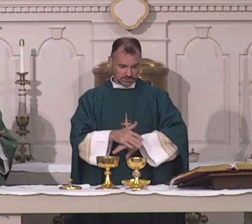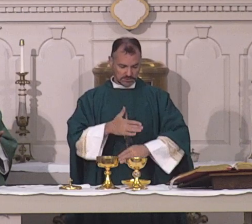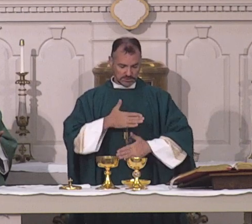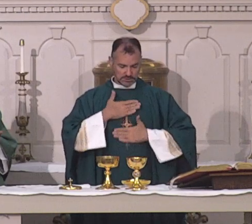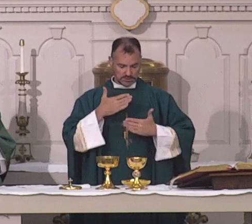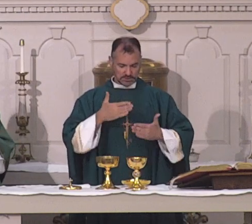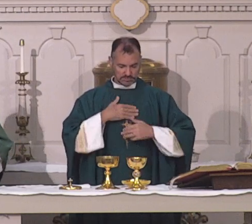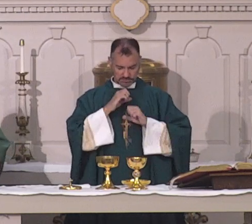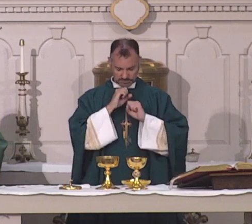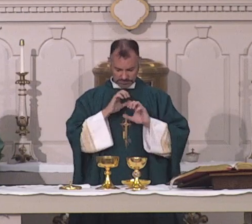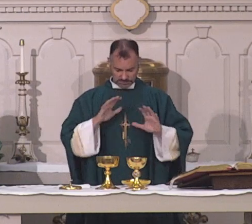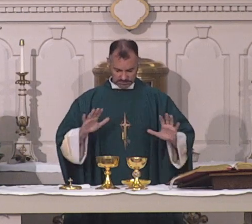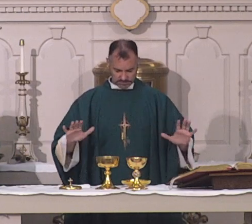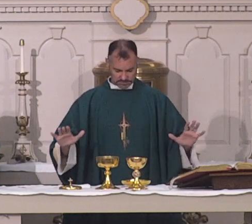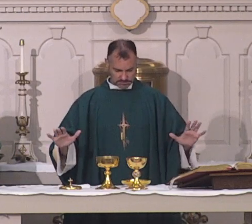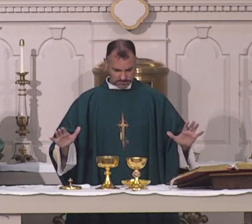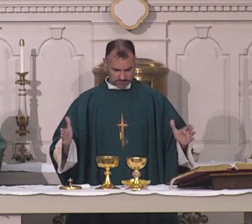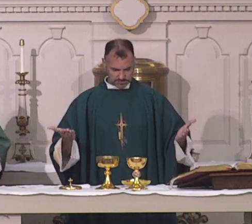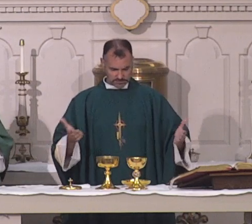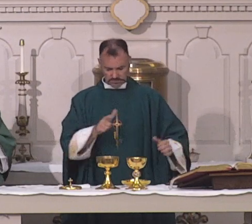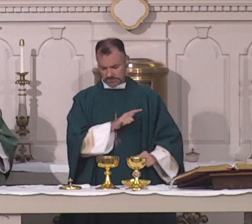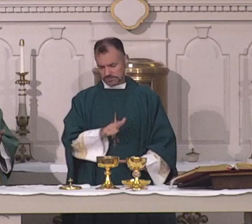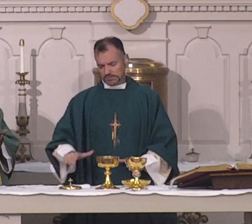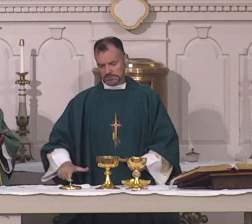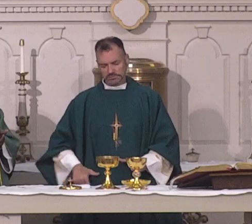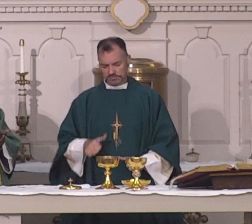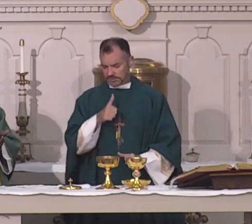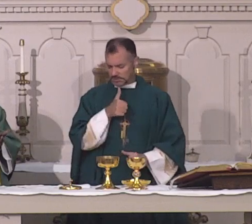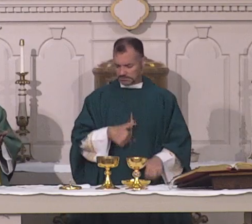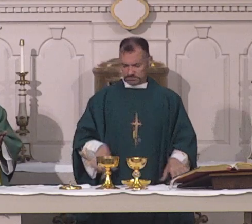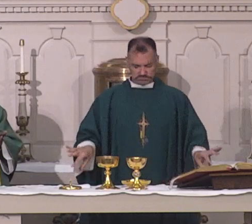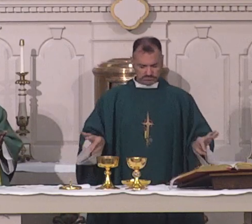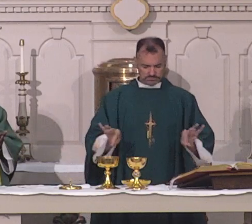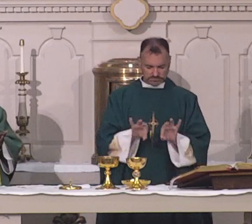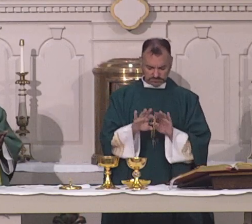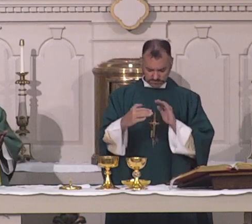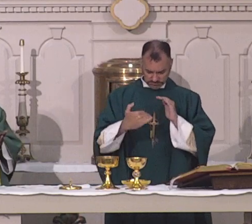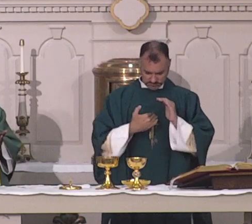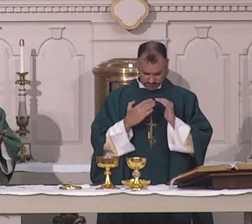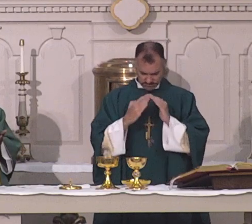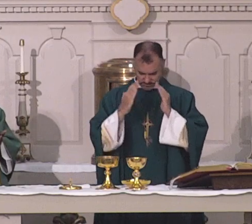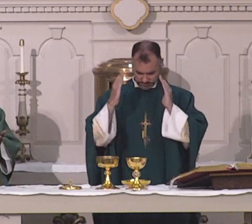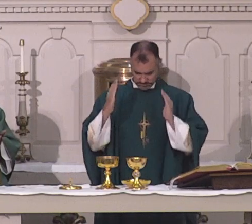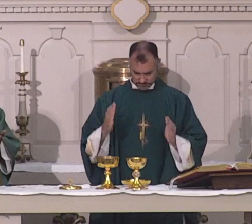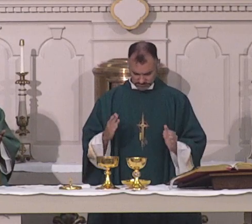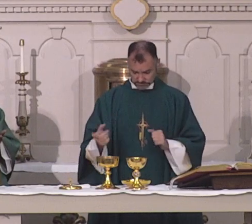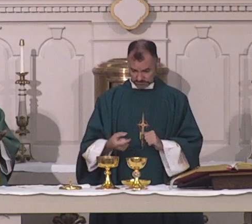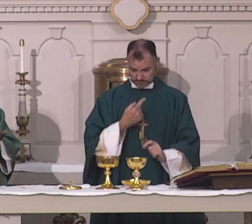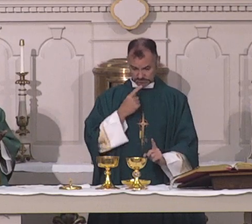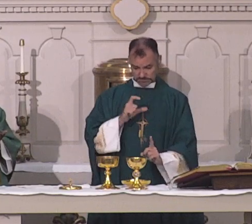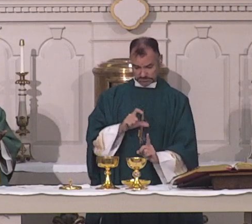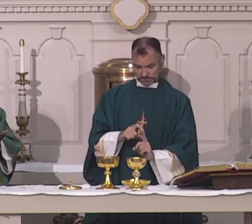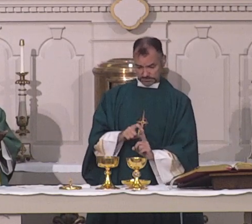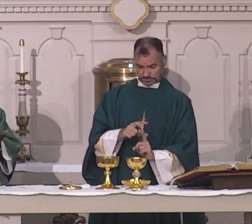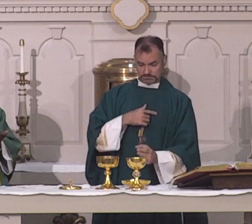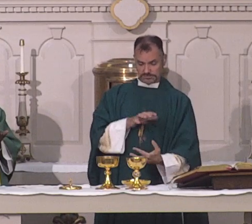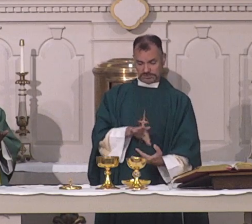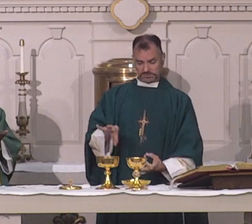supper of the Lamb. Lord, I'm not worthy that you should enter under my roof, but only say the